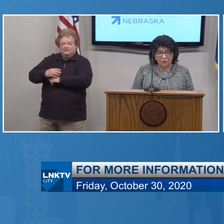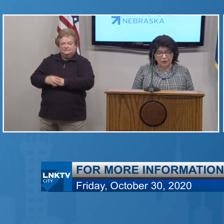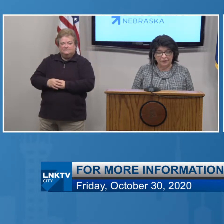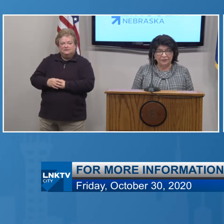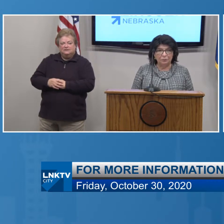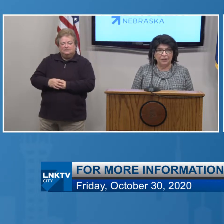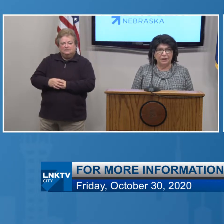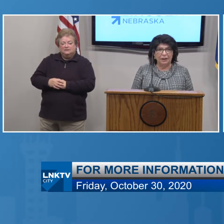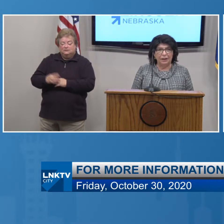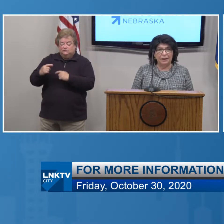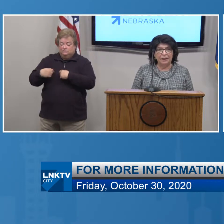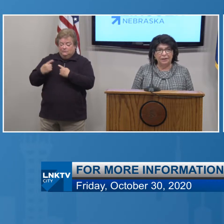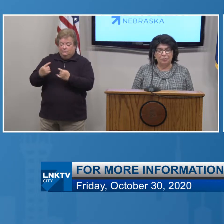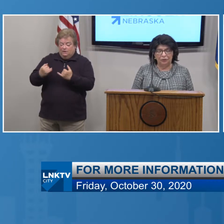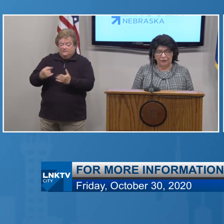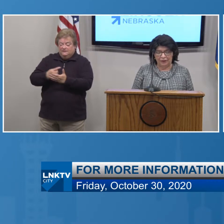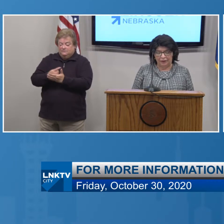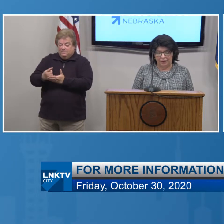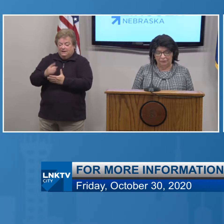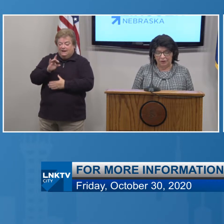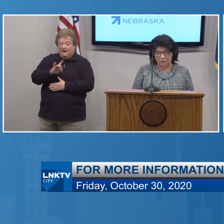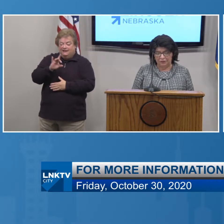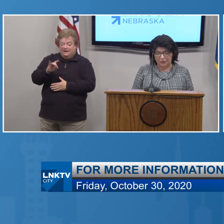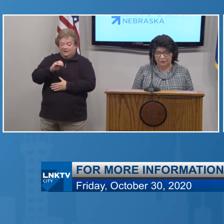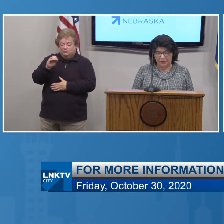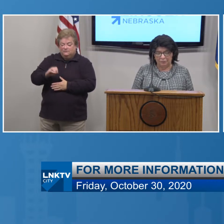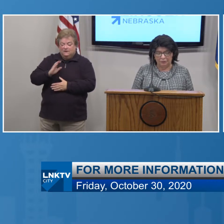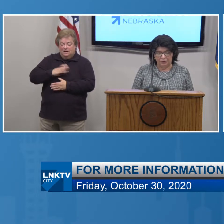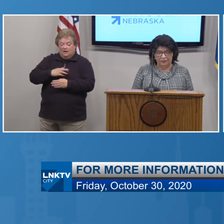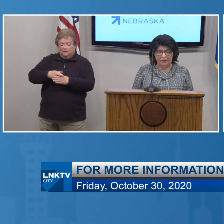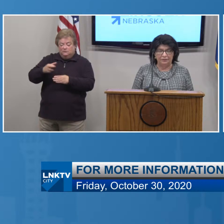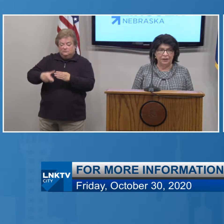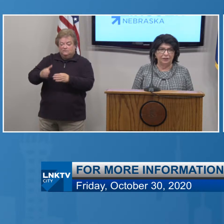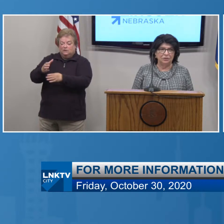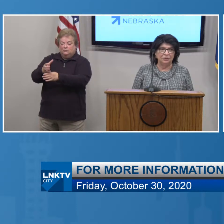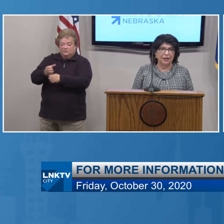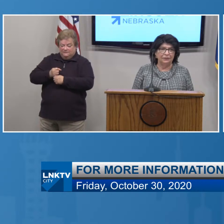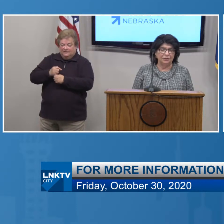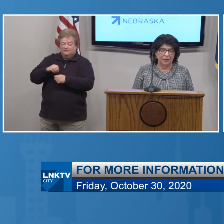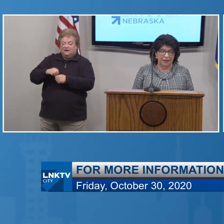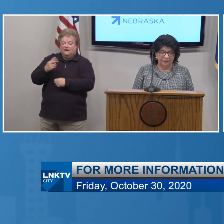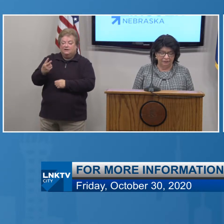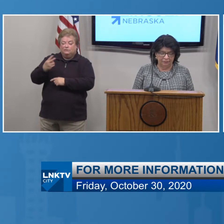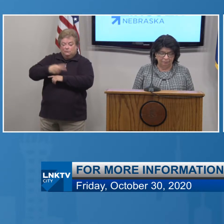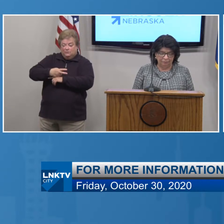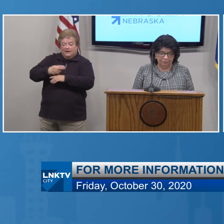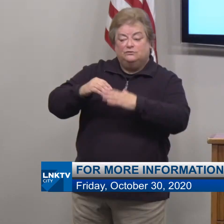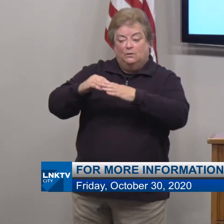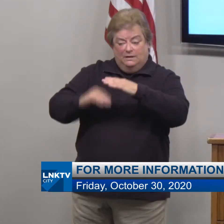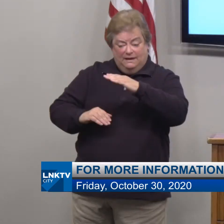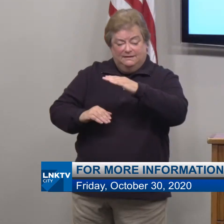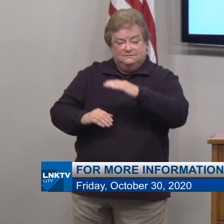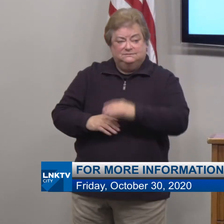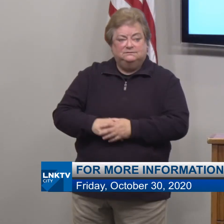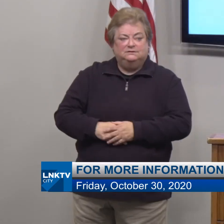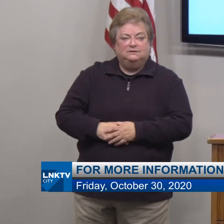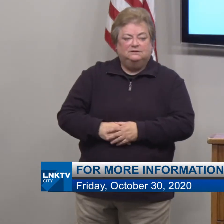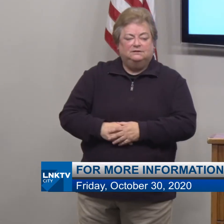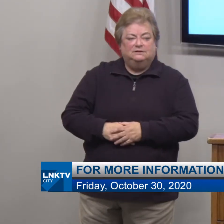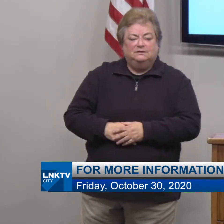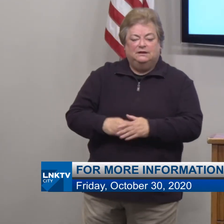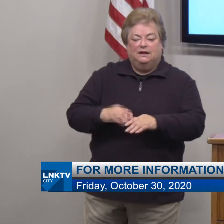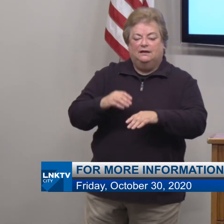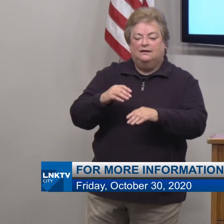And so far this week, 88% of our results have been received in 2 days or less.